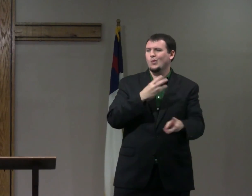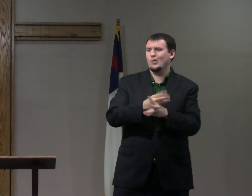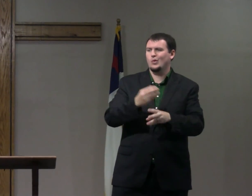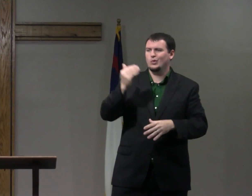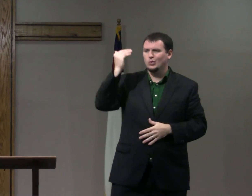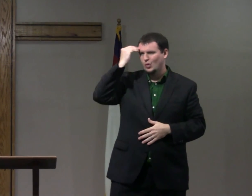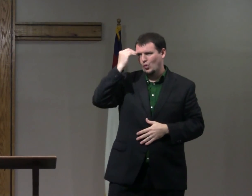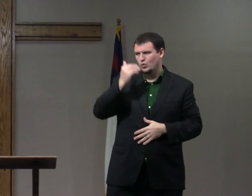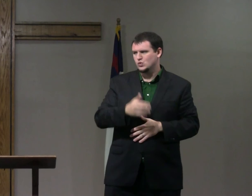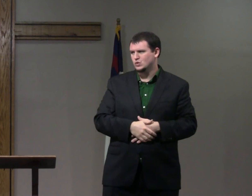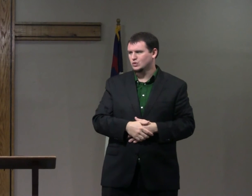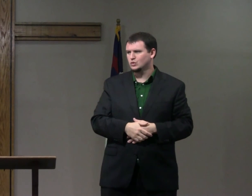Till the whole world knows.